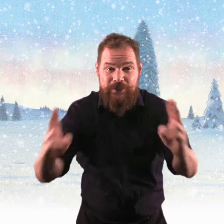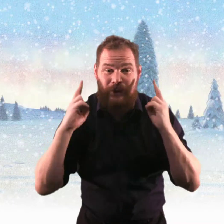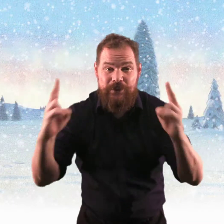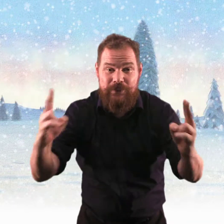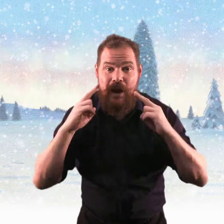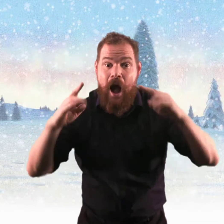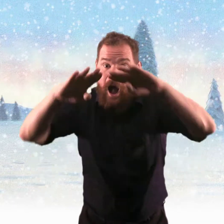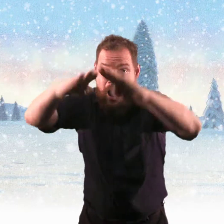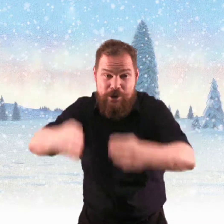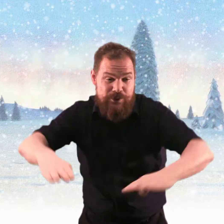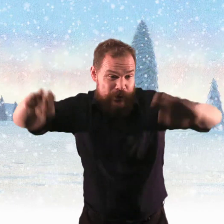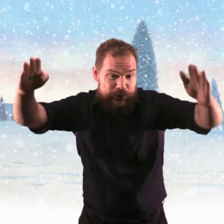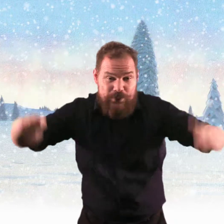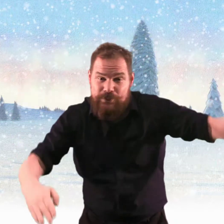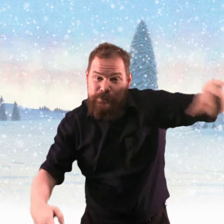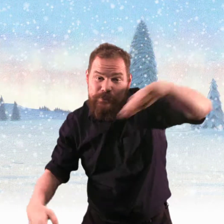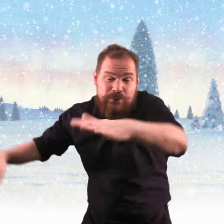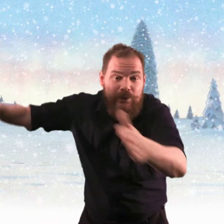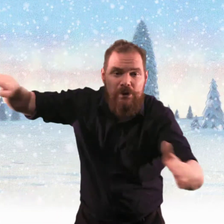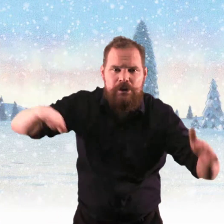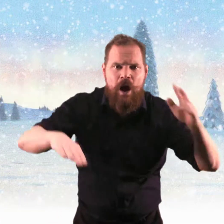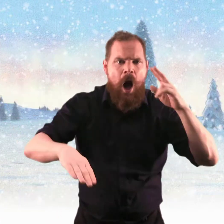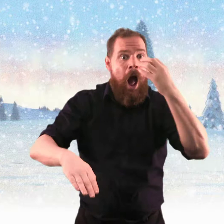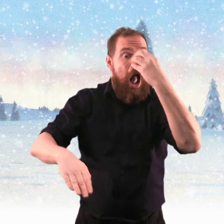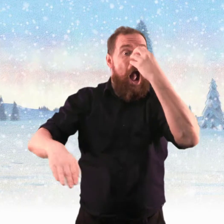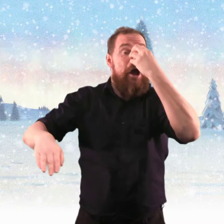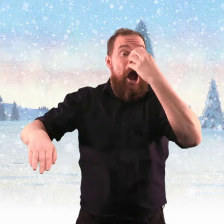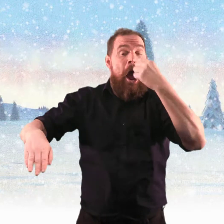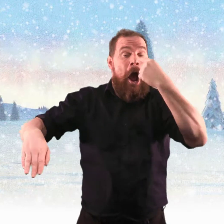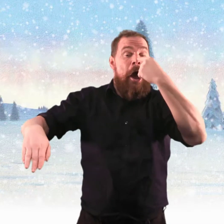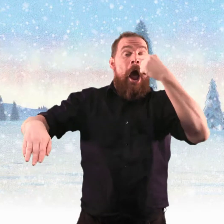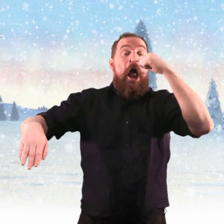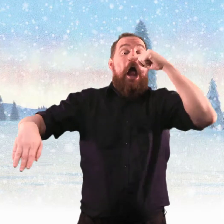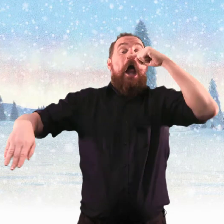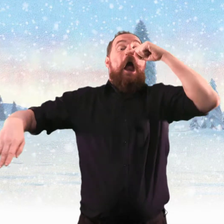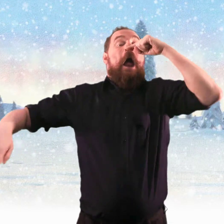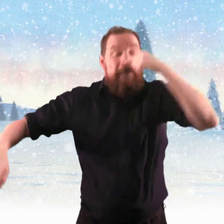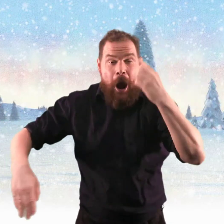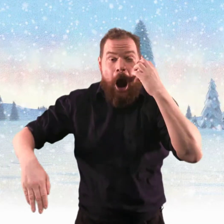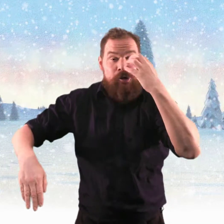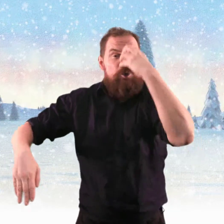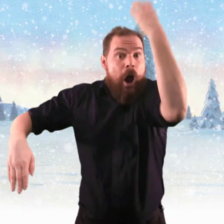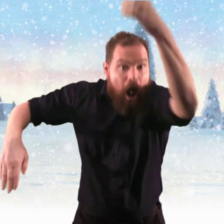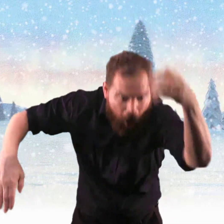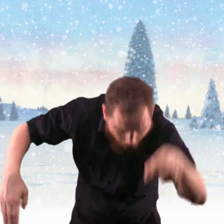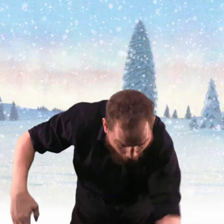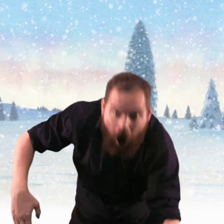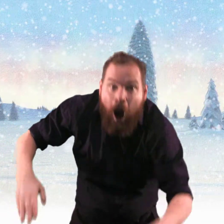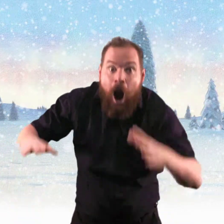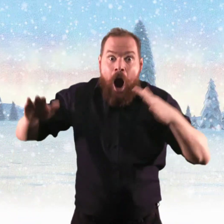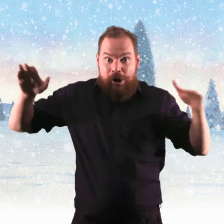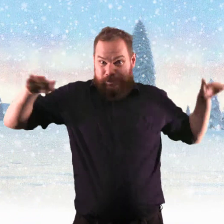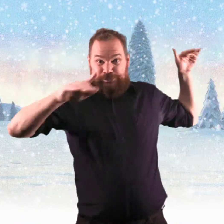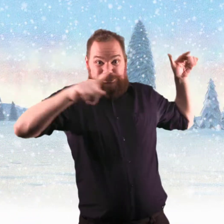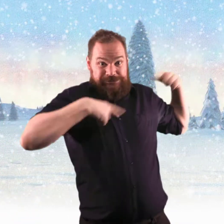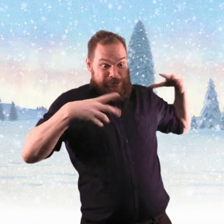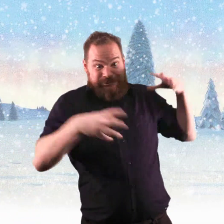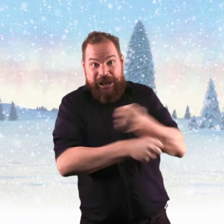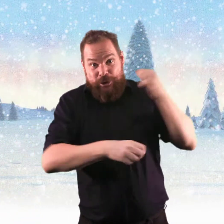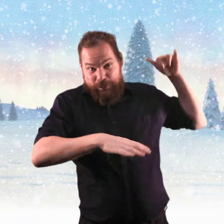Then all of a sudden, the snowman sneezed, and his tangerine nose blew off. They swooped down to find